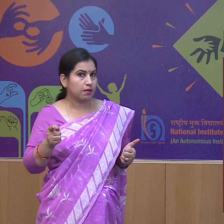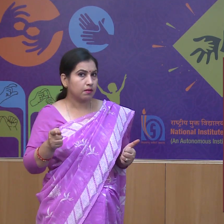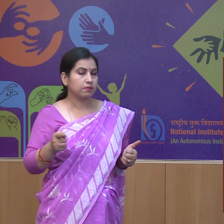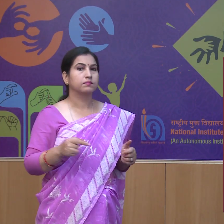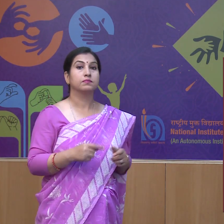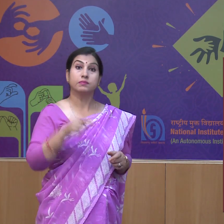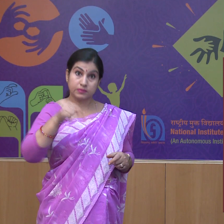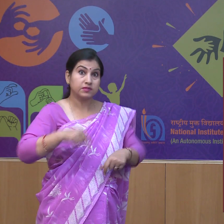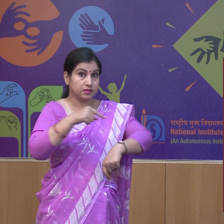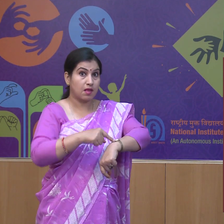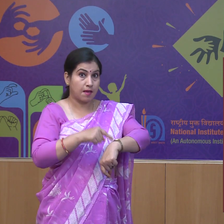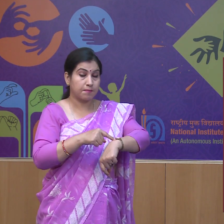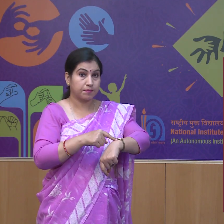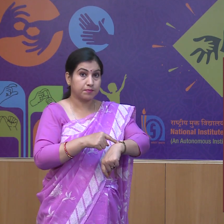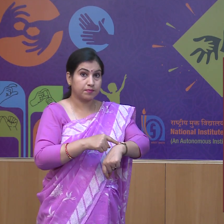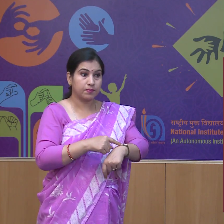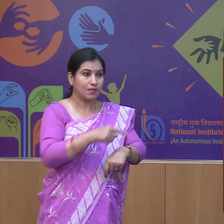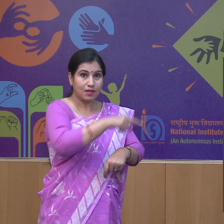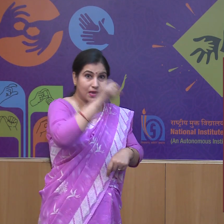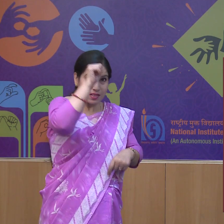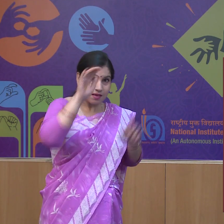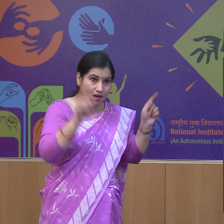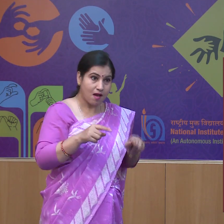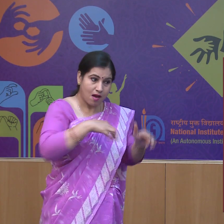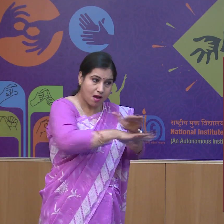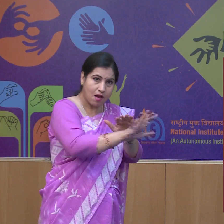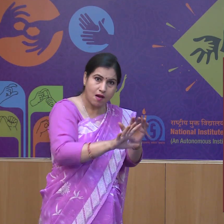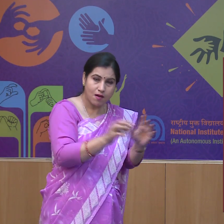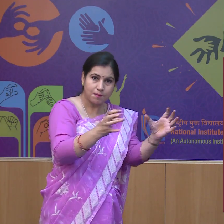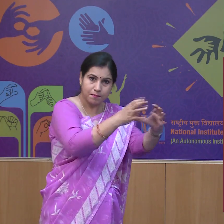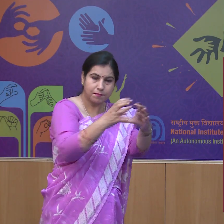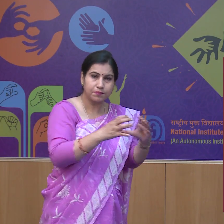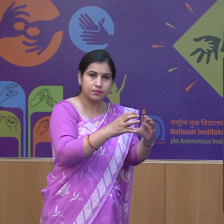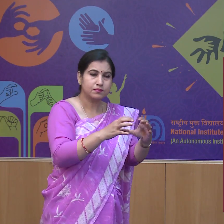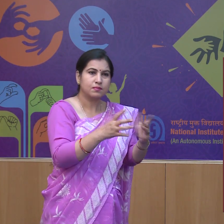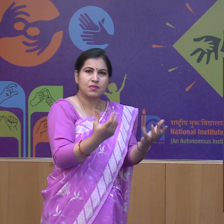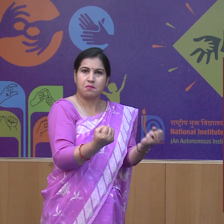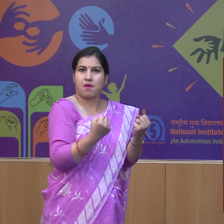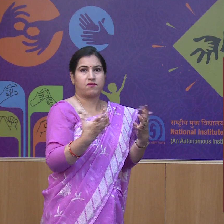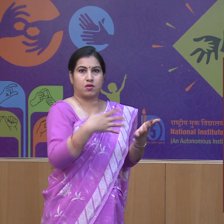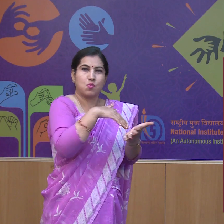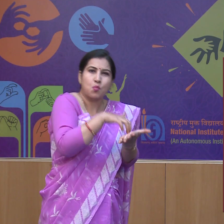During this time, the internal condition of India was also weak,